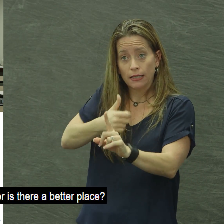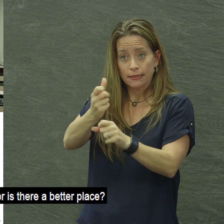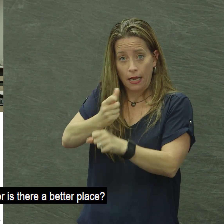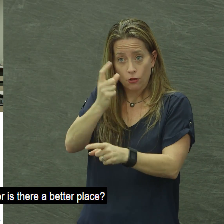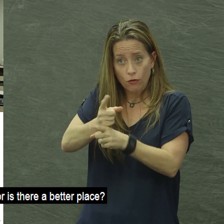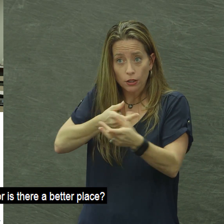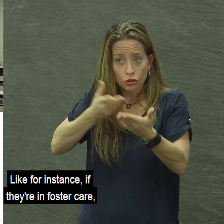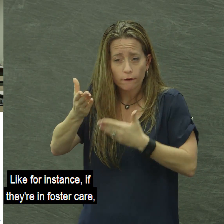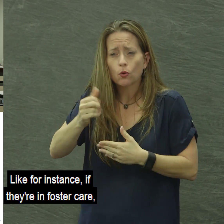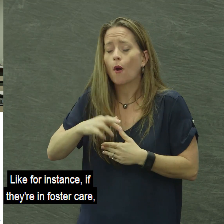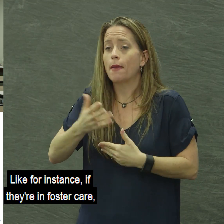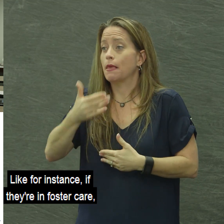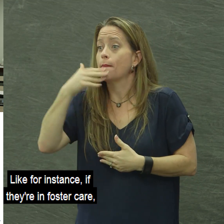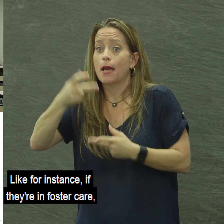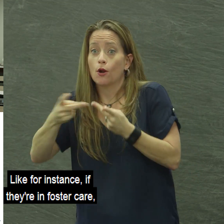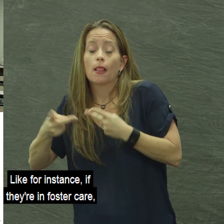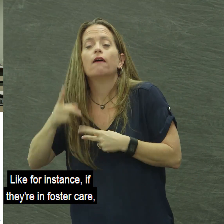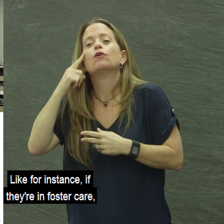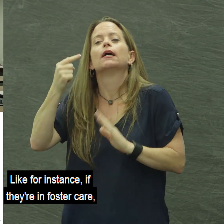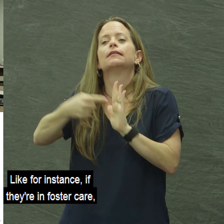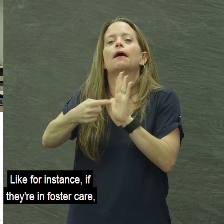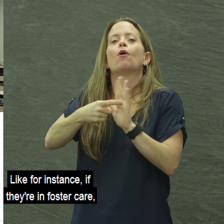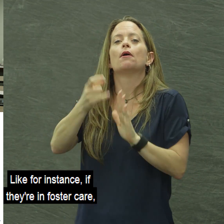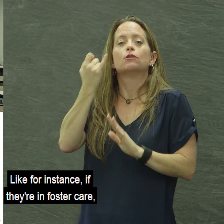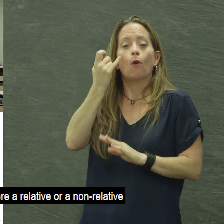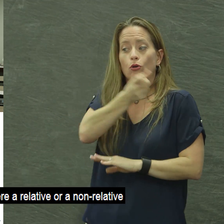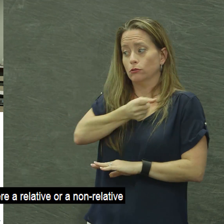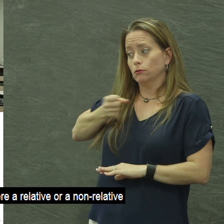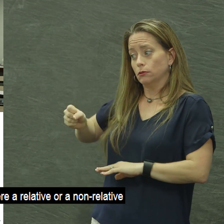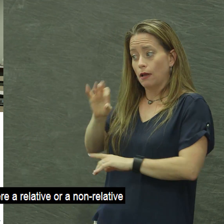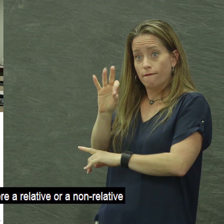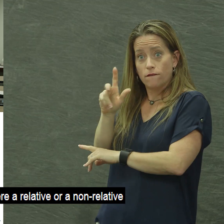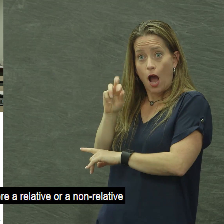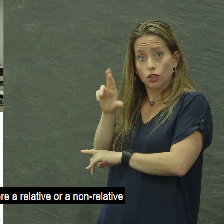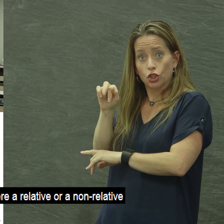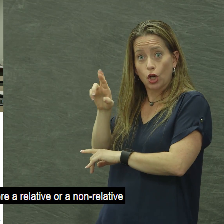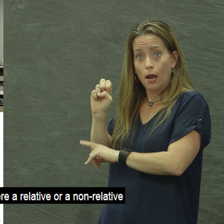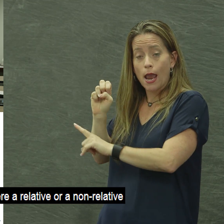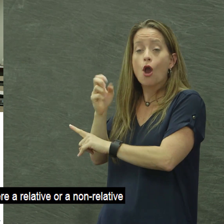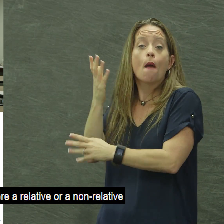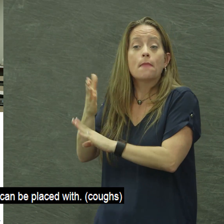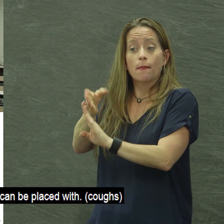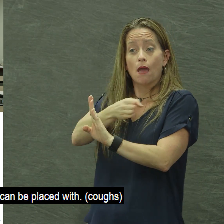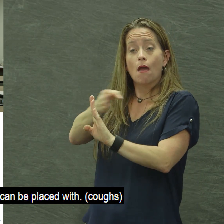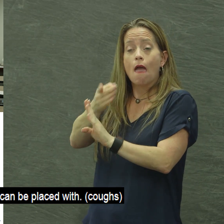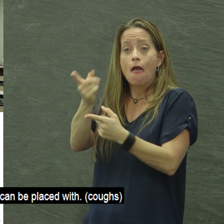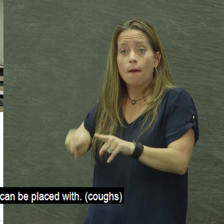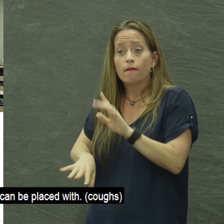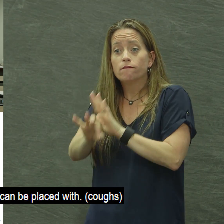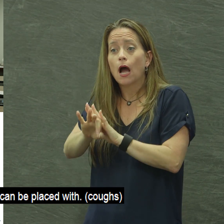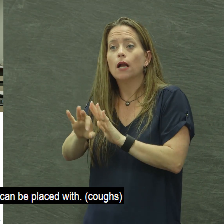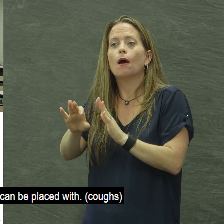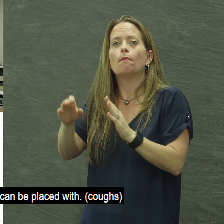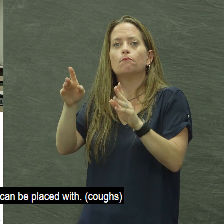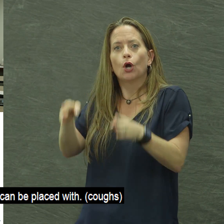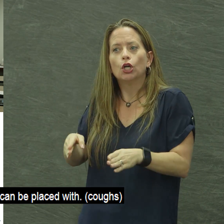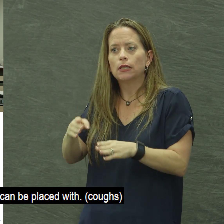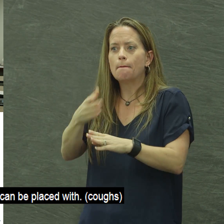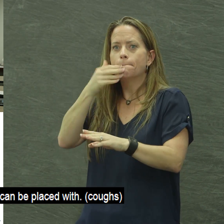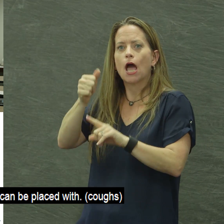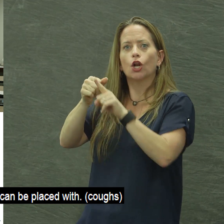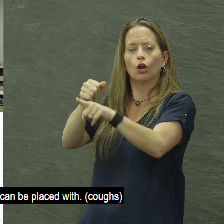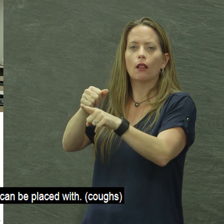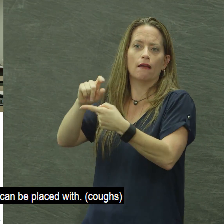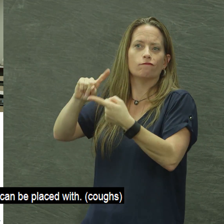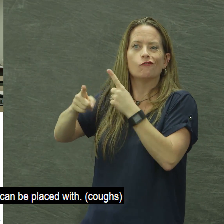or is there a better place? Like, for instance, if they're in foster care, is there a relative or a non-relative they can be placed